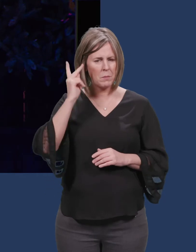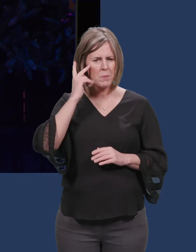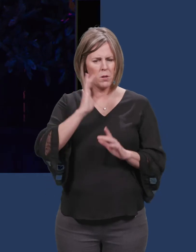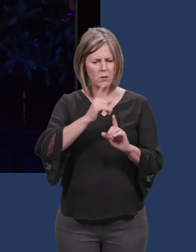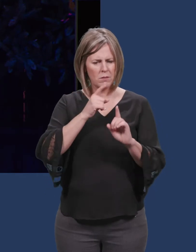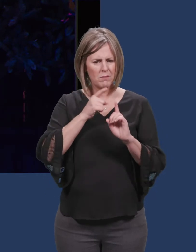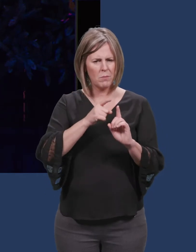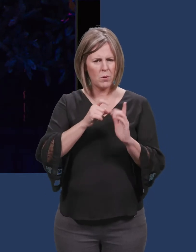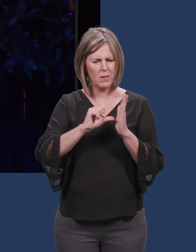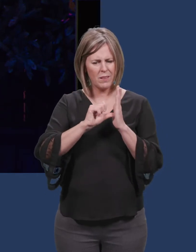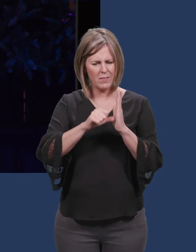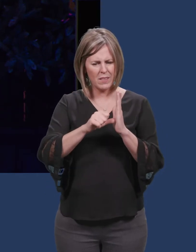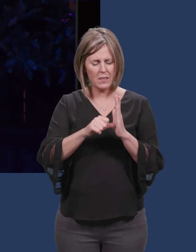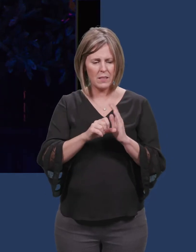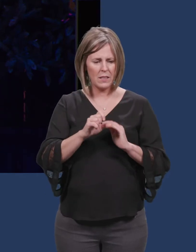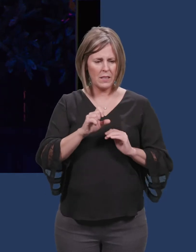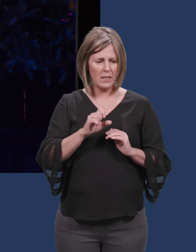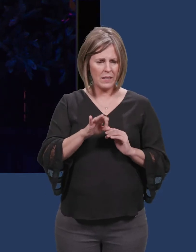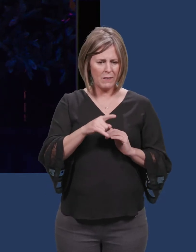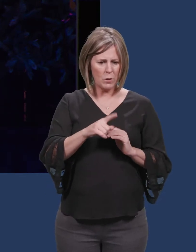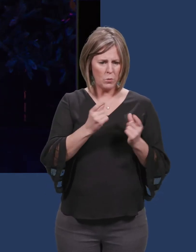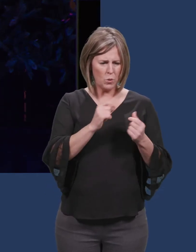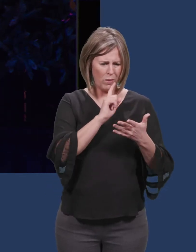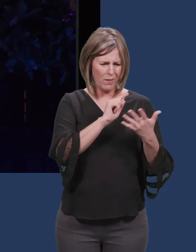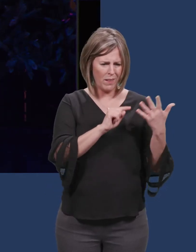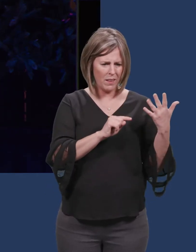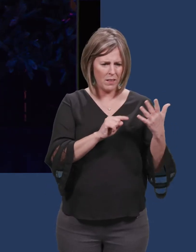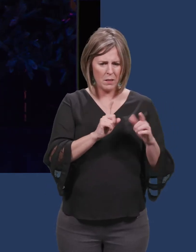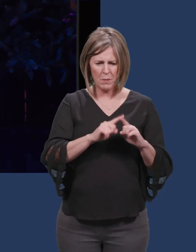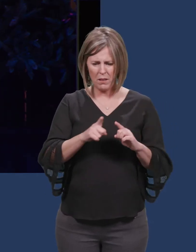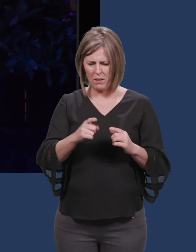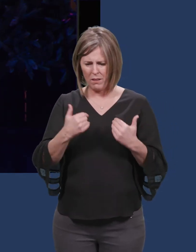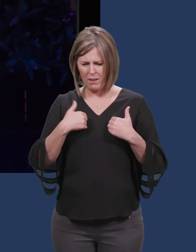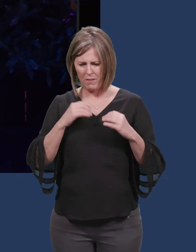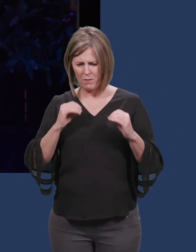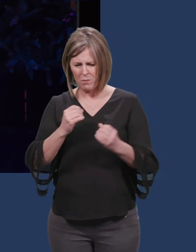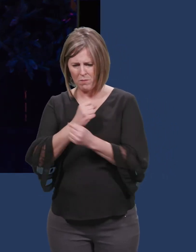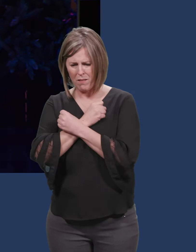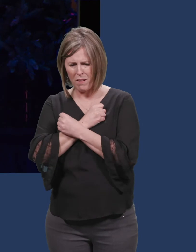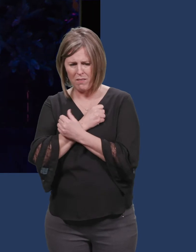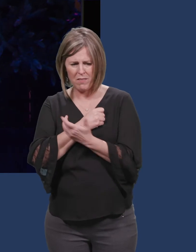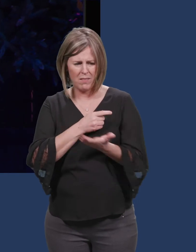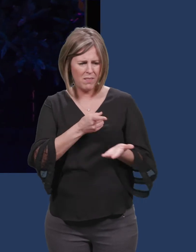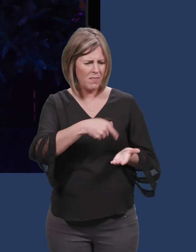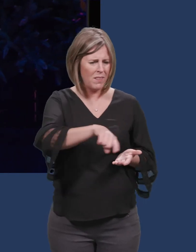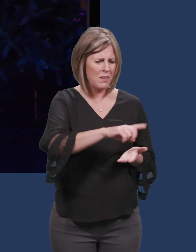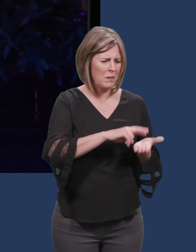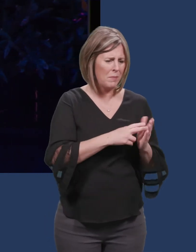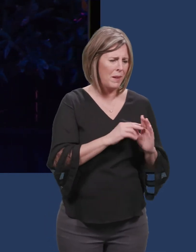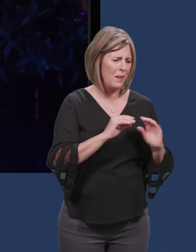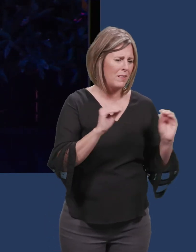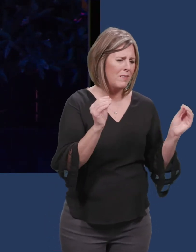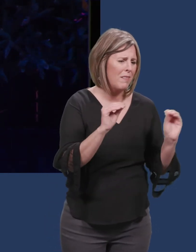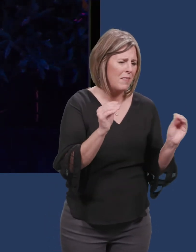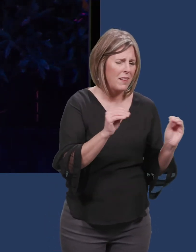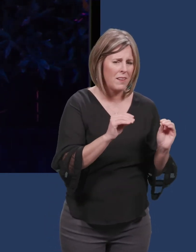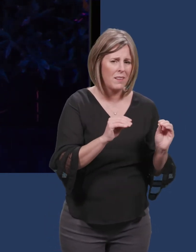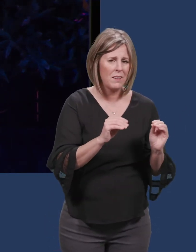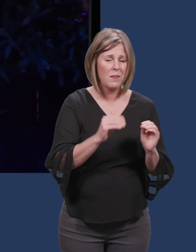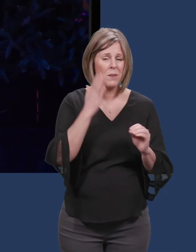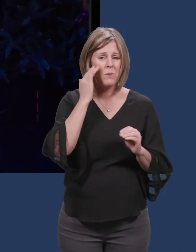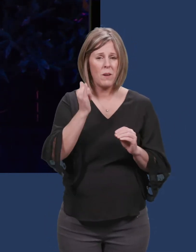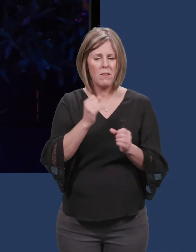saying that compared to love, they're nothing, because love is better. Love is far more